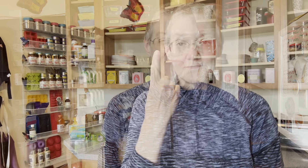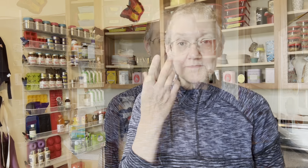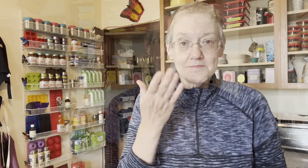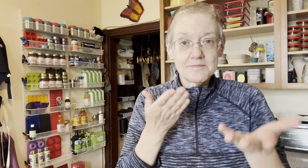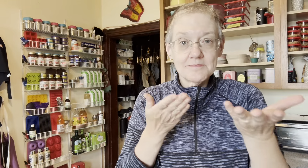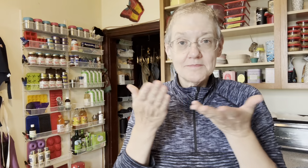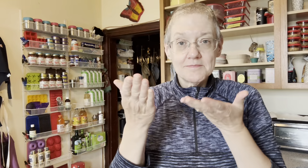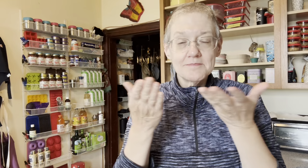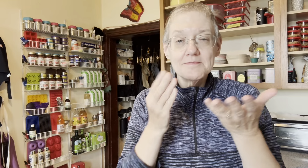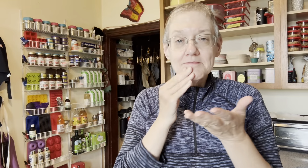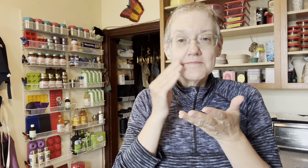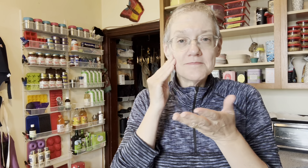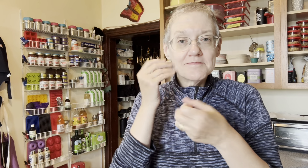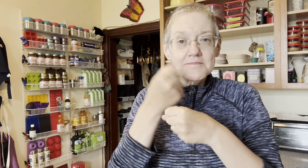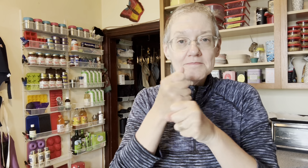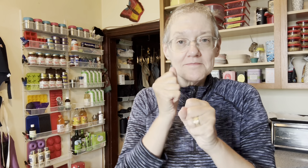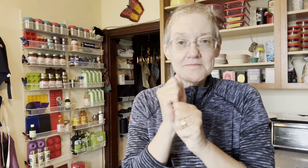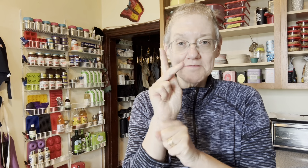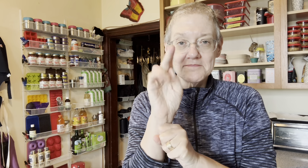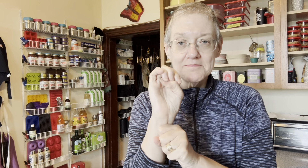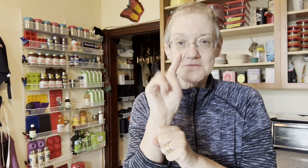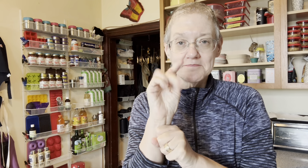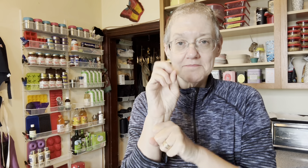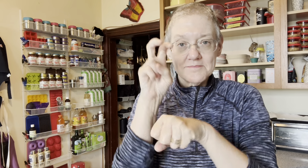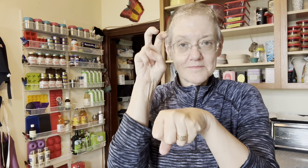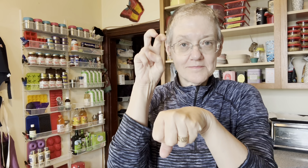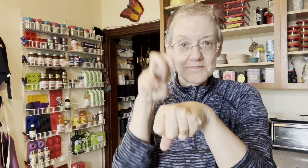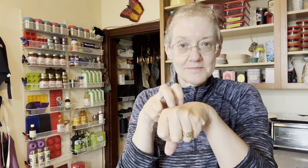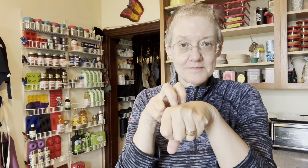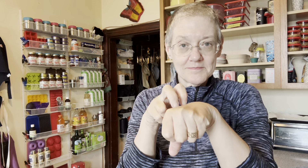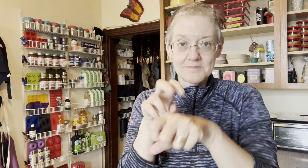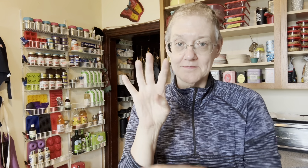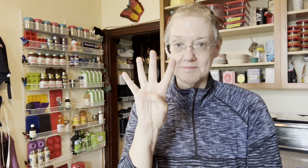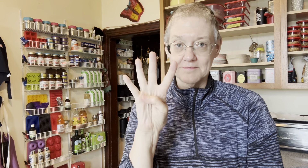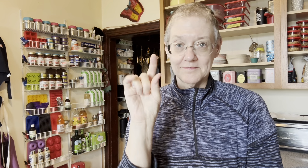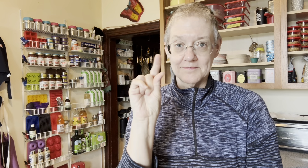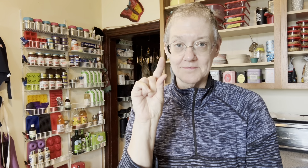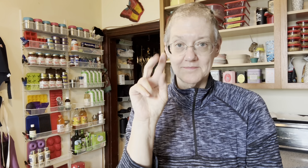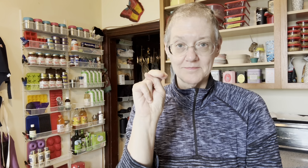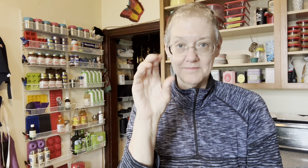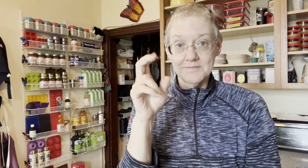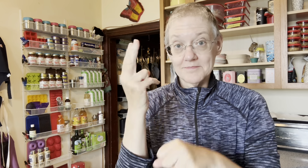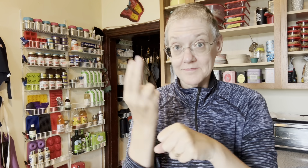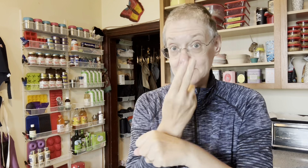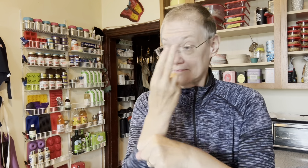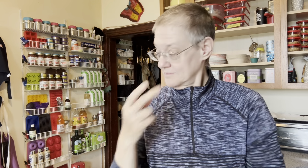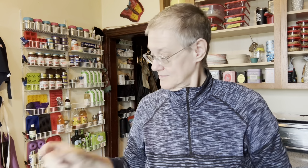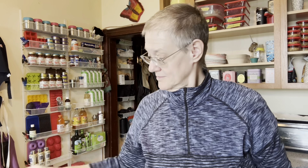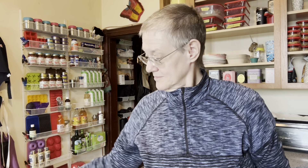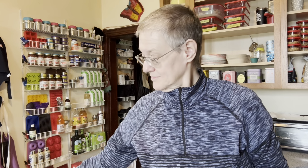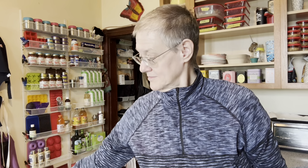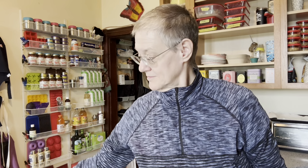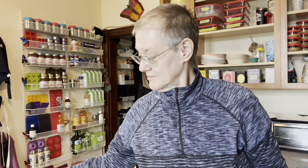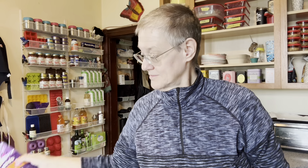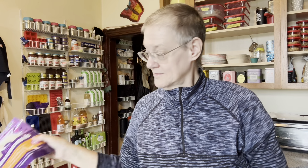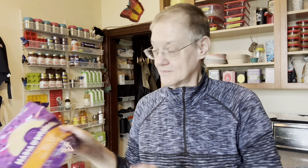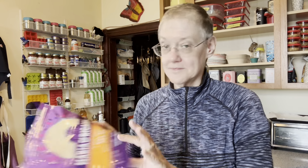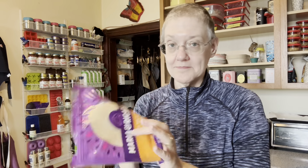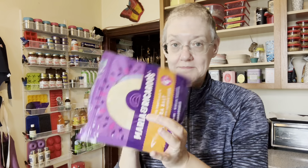And I keep it frozen. I'm going to give him 1 serving of homemade keto chips, 4 grams of net carbs, and I use